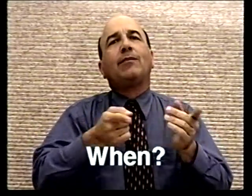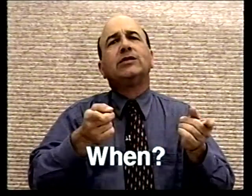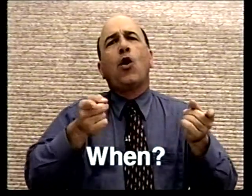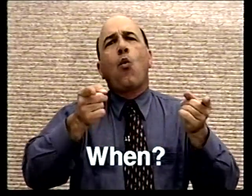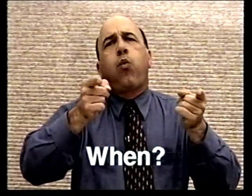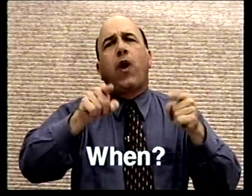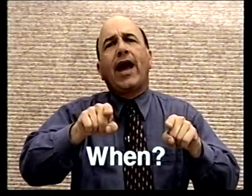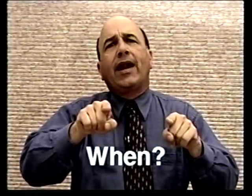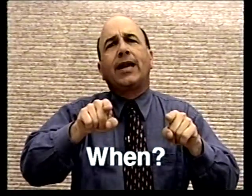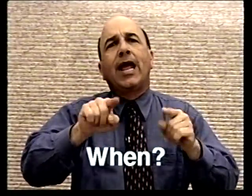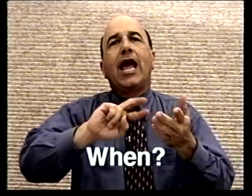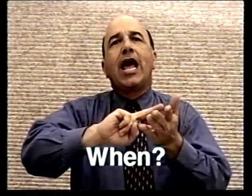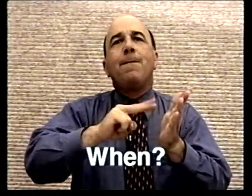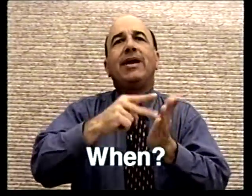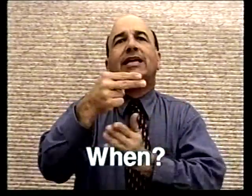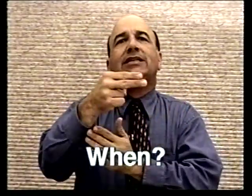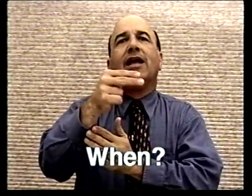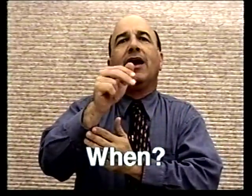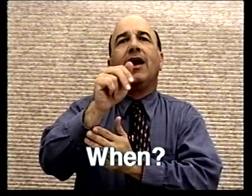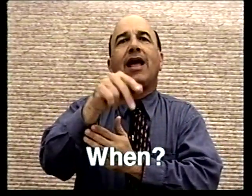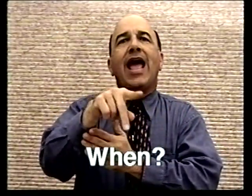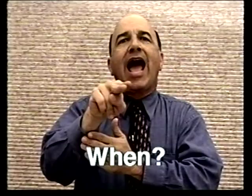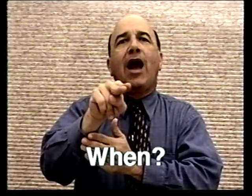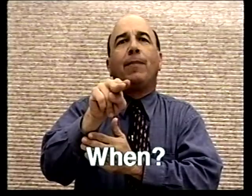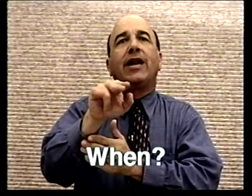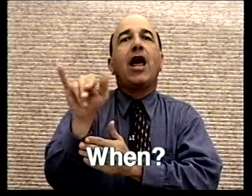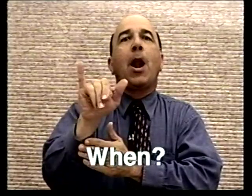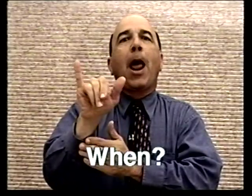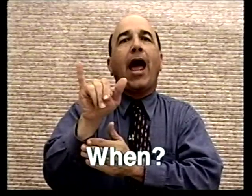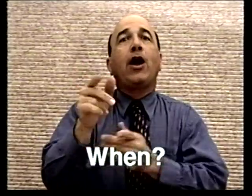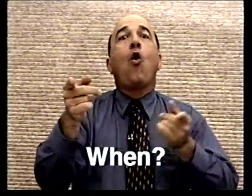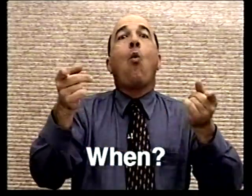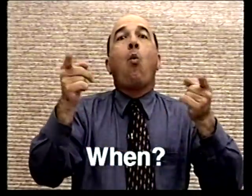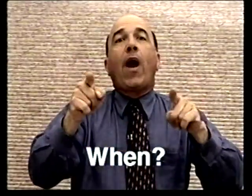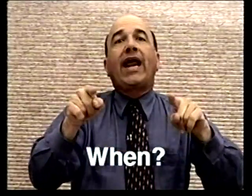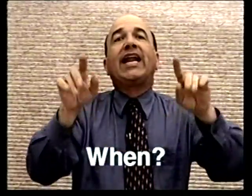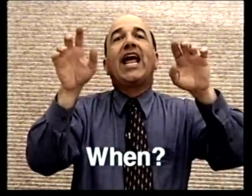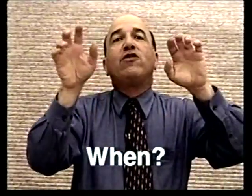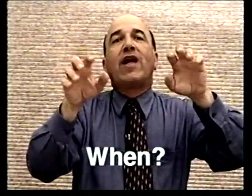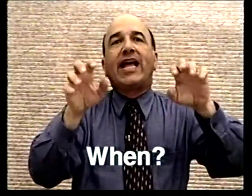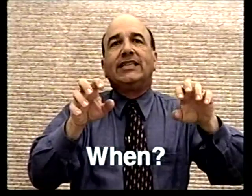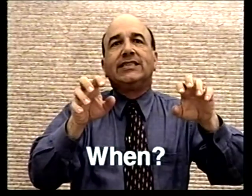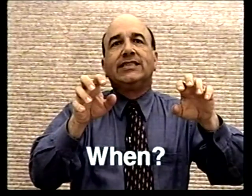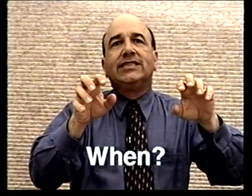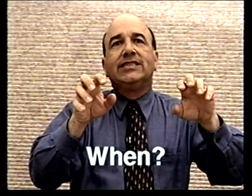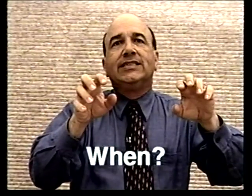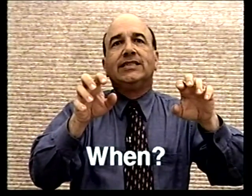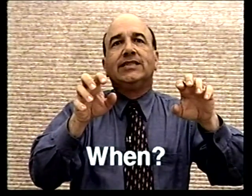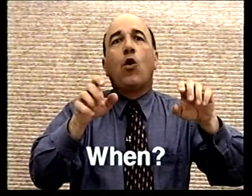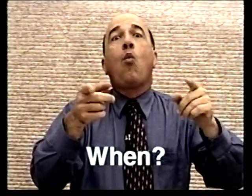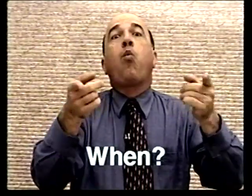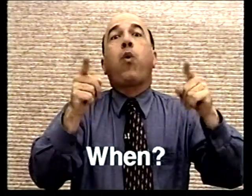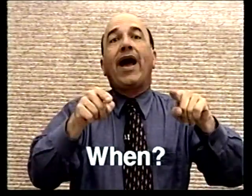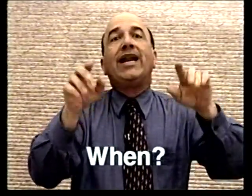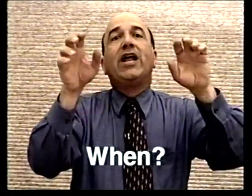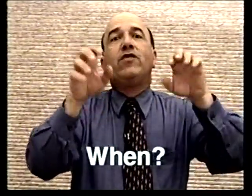Sometimes when it means happen, like when it rains. When it